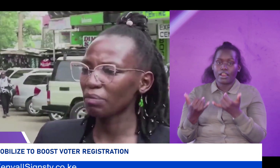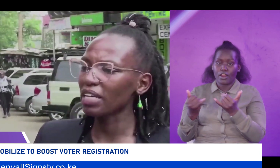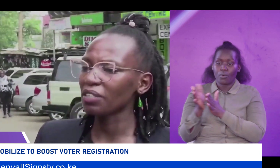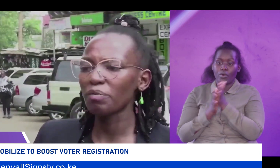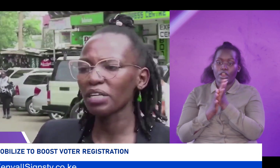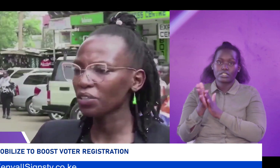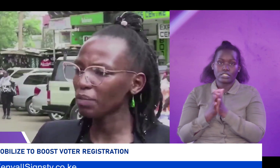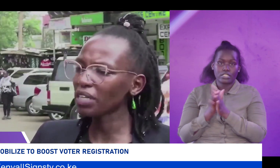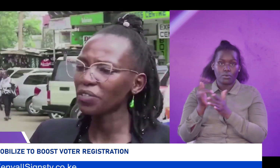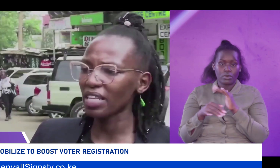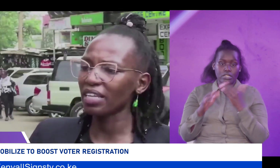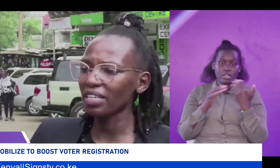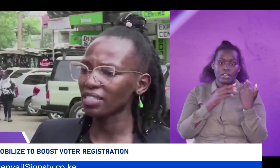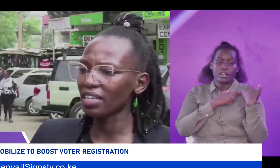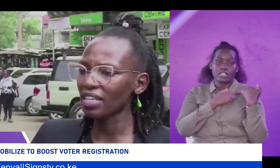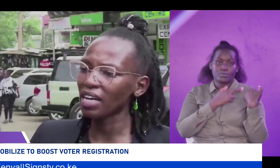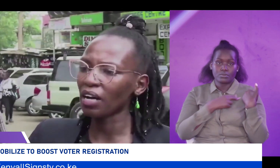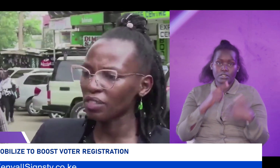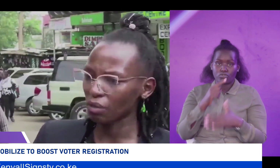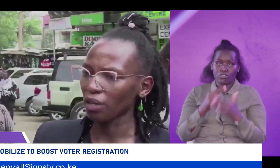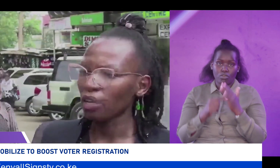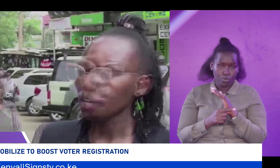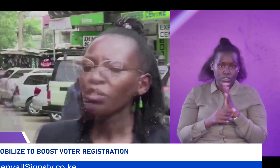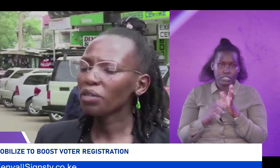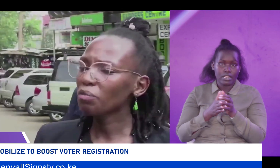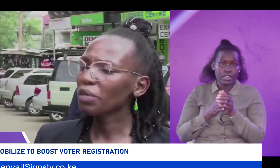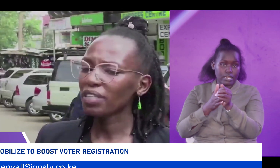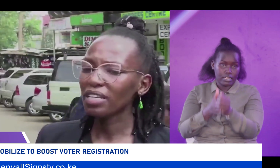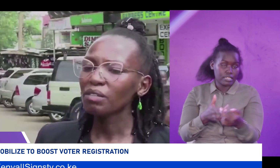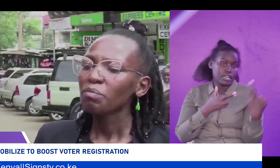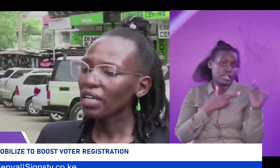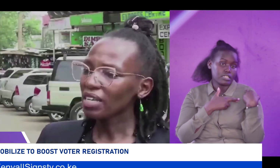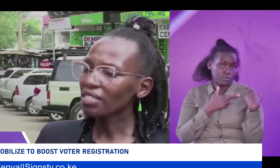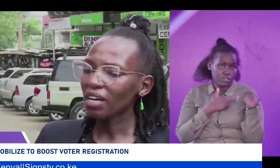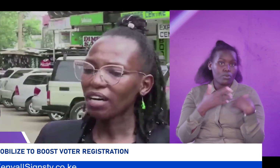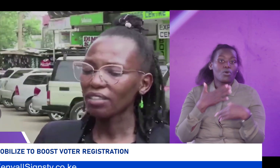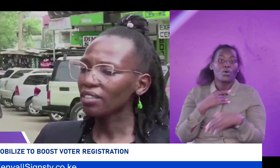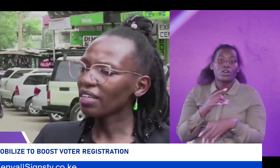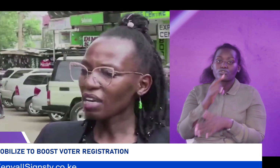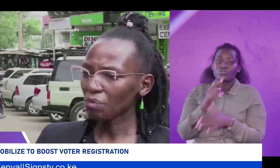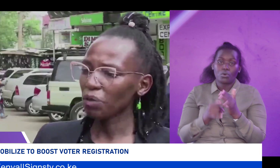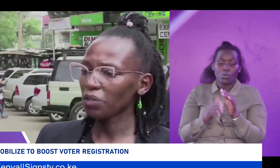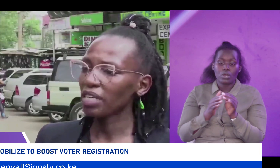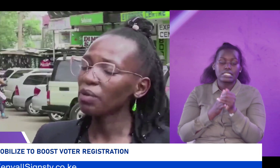accountability, making sure that the leaders are accountable. So we want to make sure that leaders, the young people know that we're the